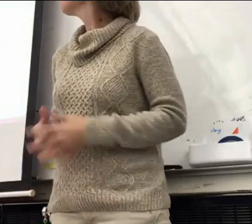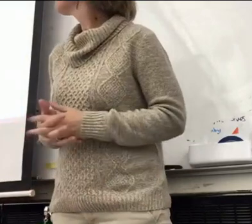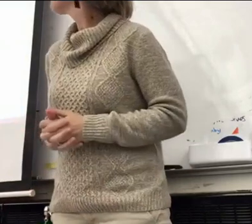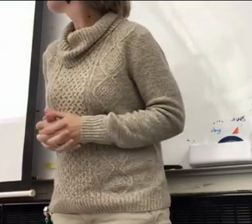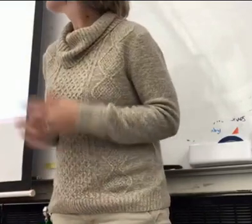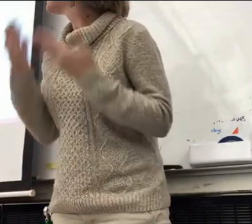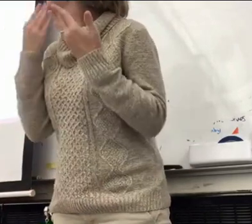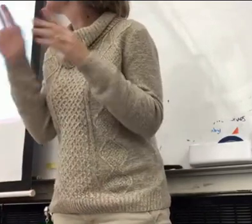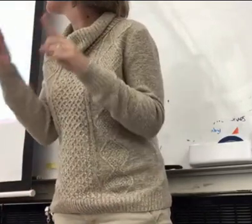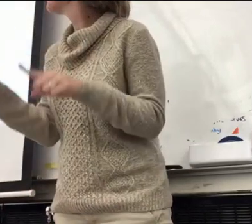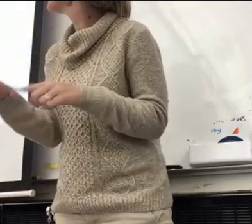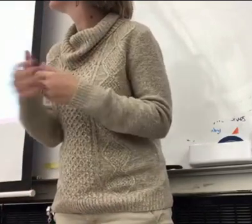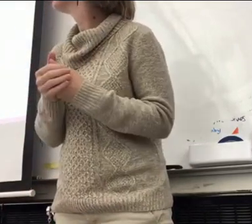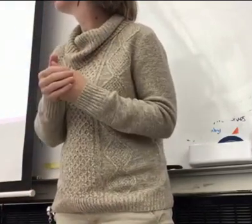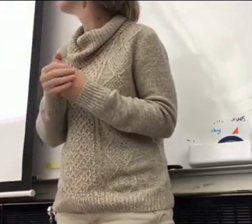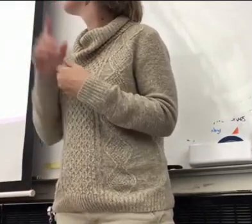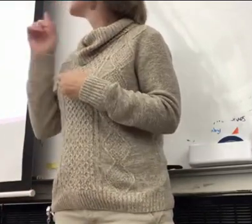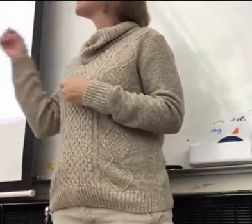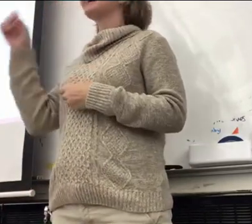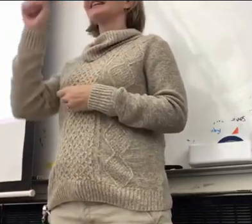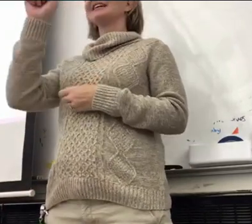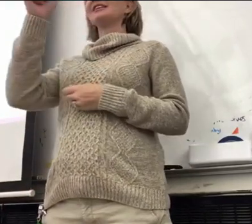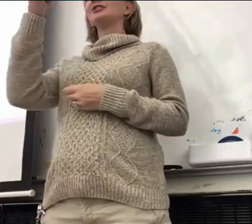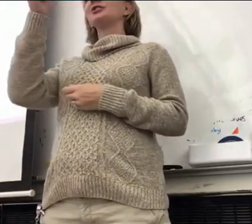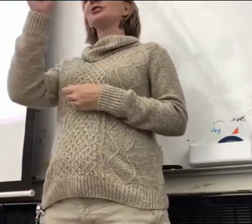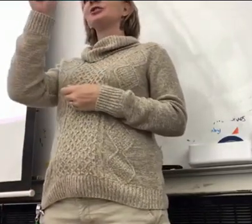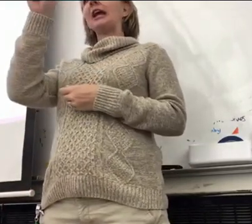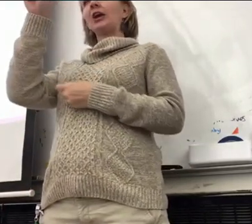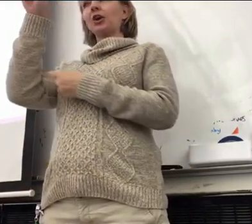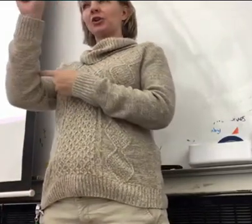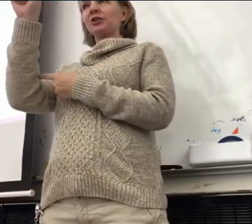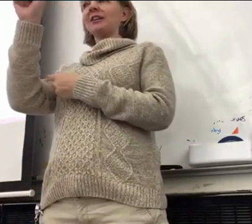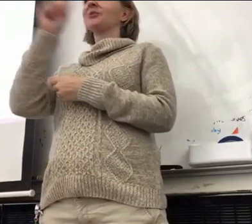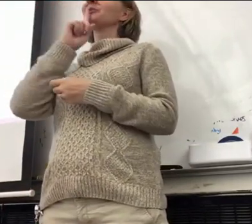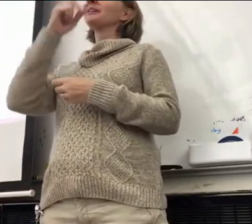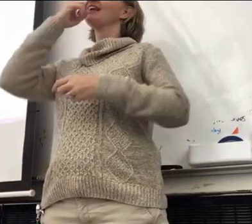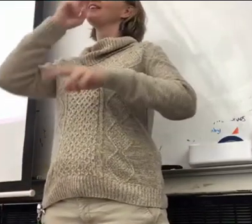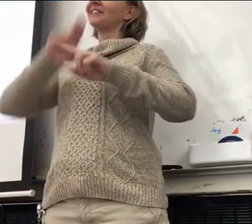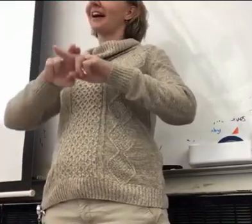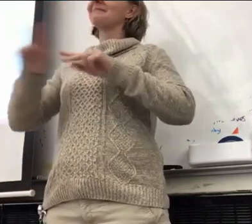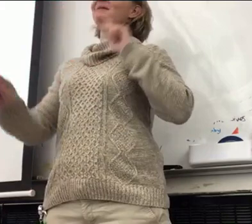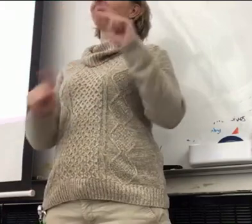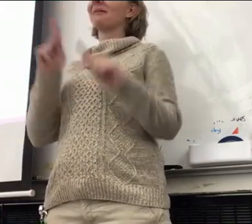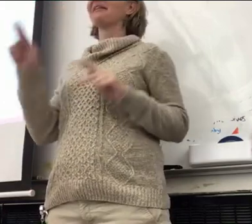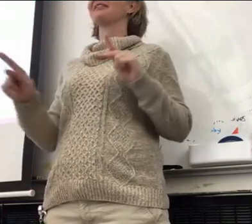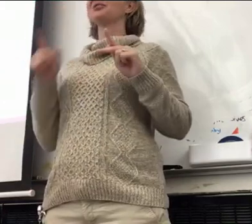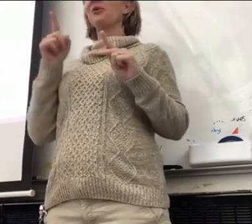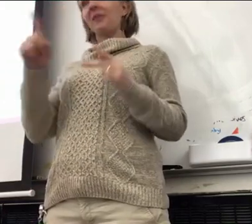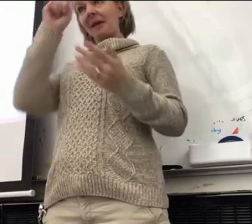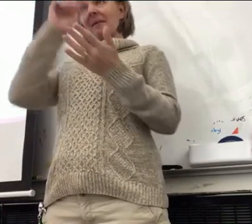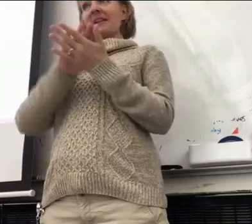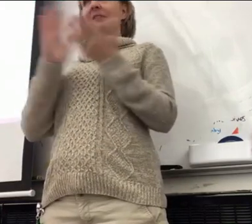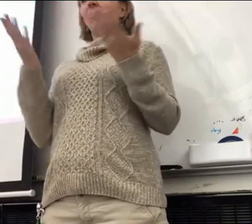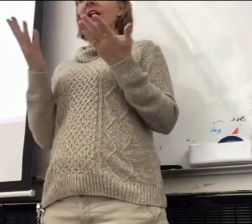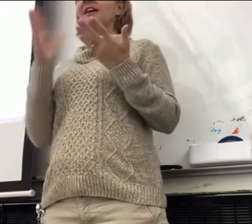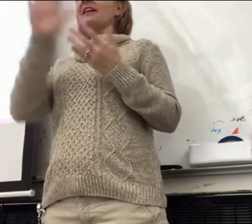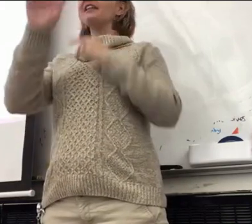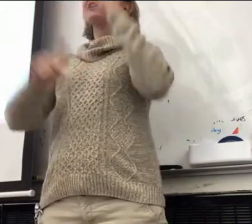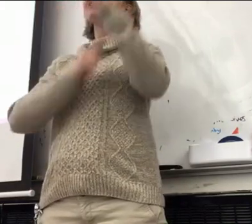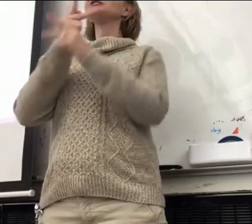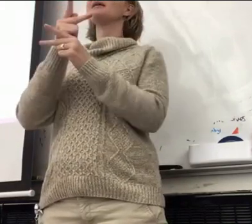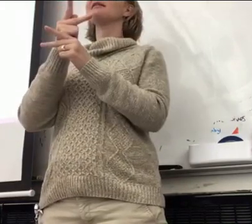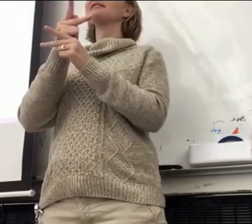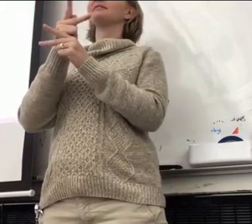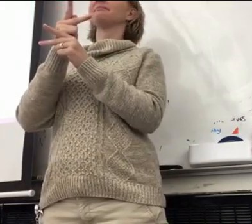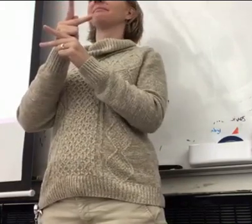I don't know what happened. Okay. It's going to be the Shakers. Now, the Shakers are super fun. Basically, what they believed in is their form of worship